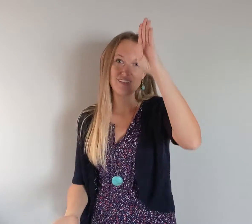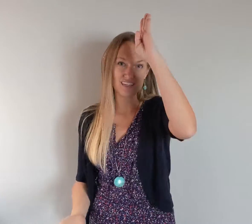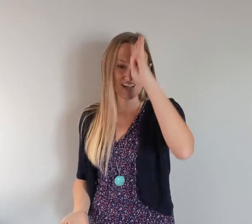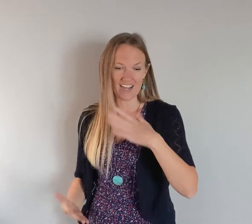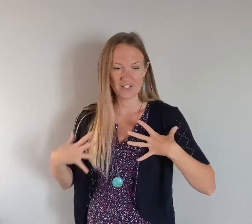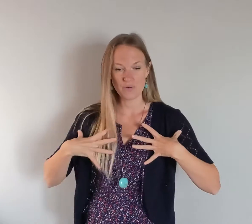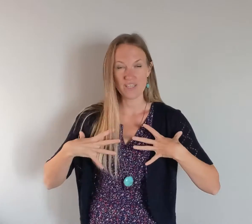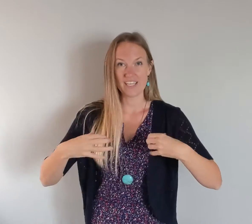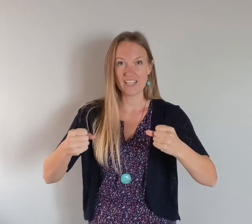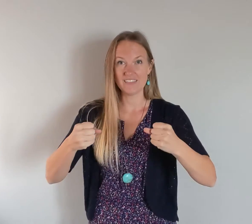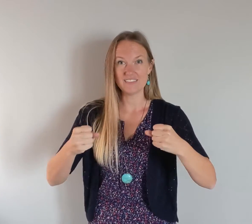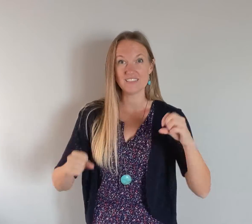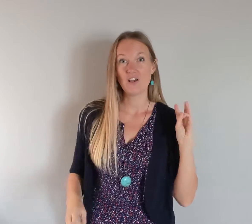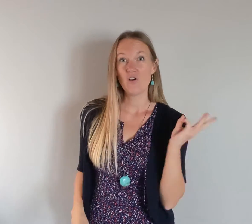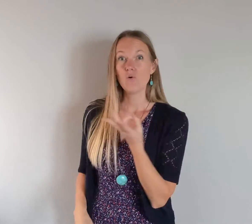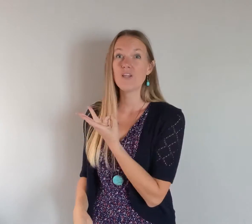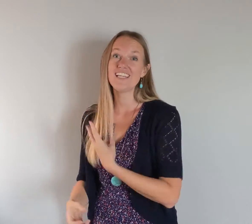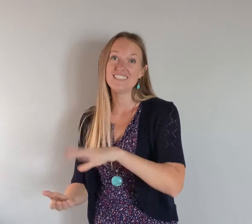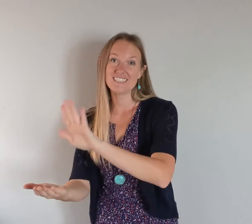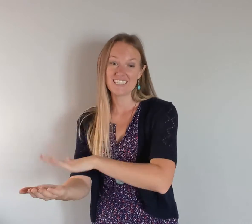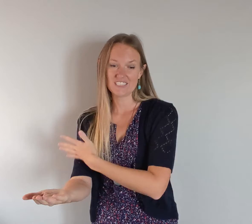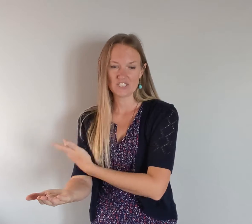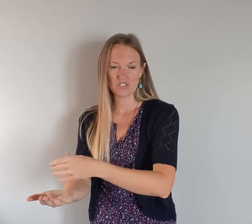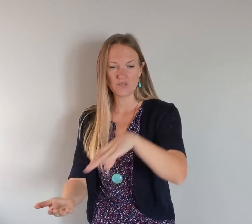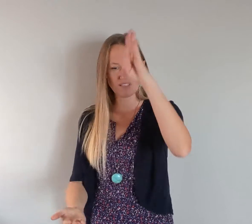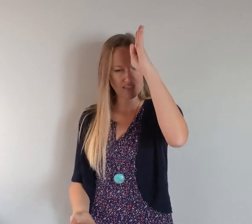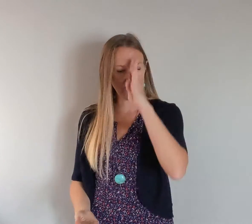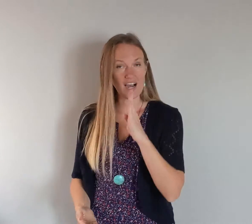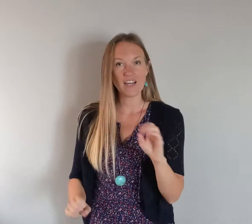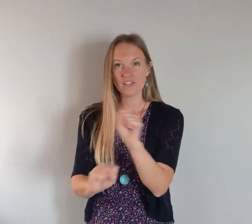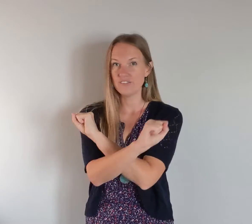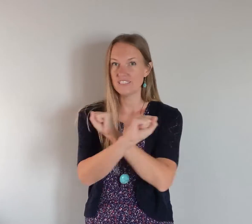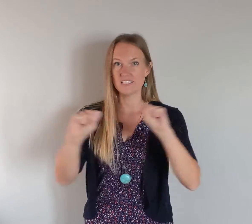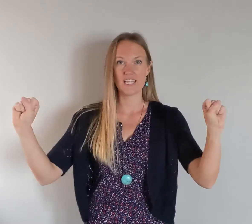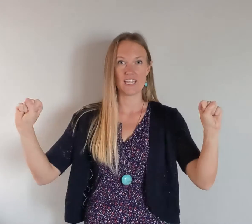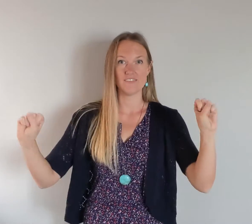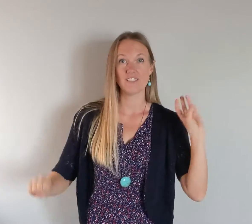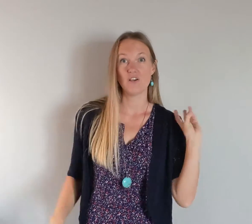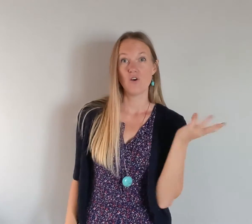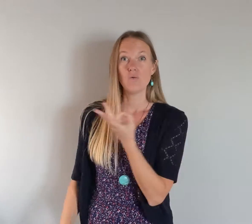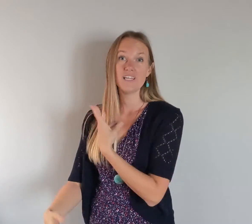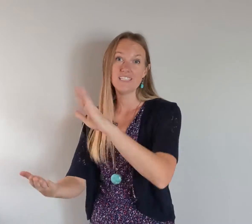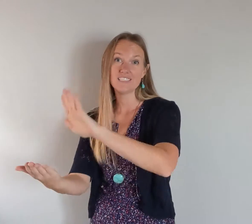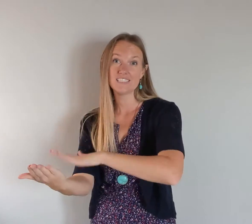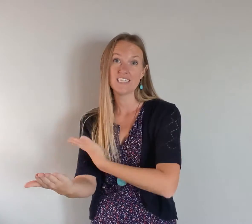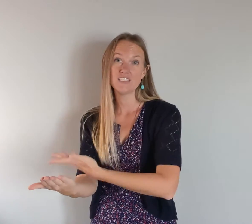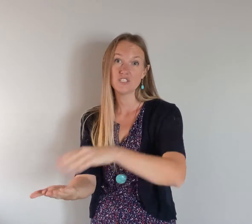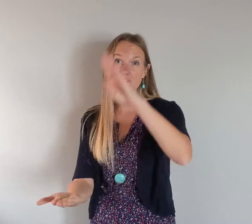the God who heals. We sing to the God who saves. We sing to